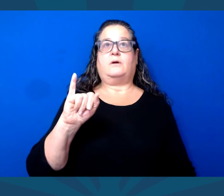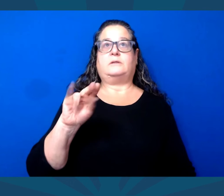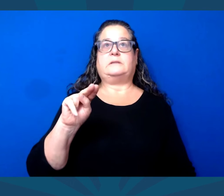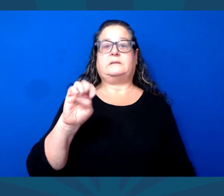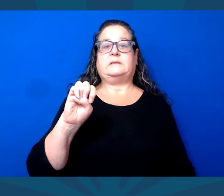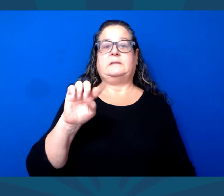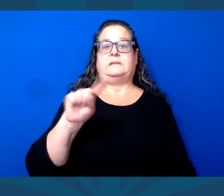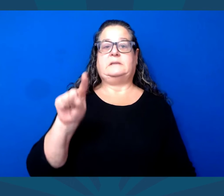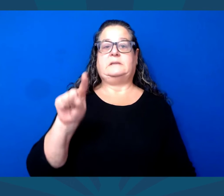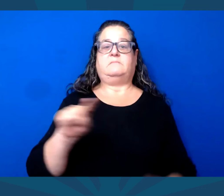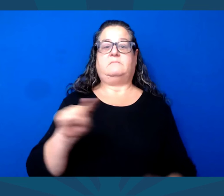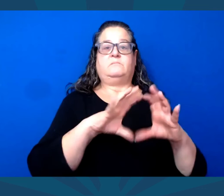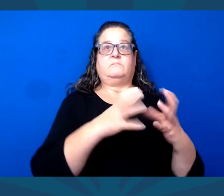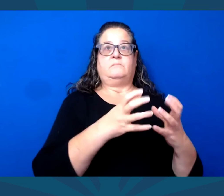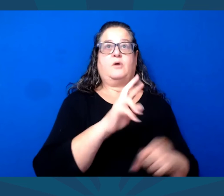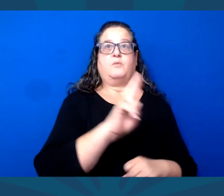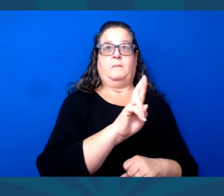Teresa Martinez.